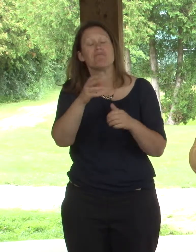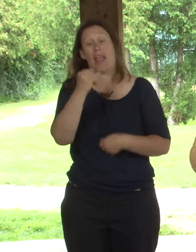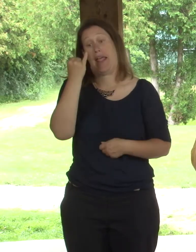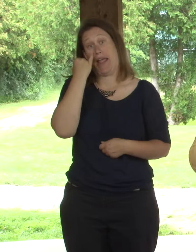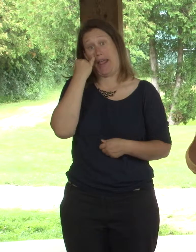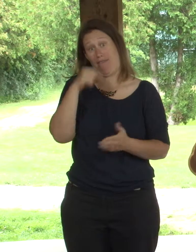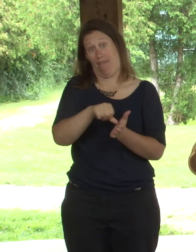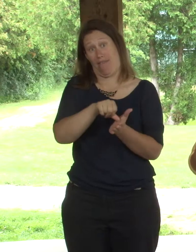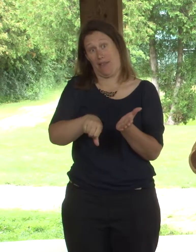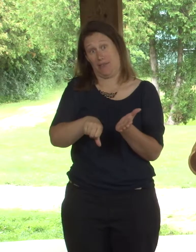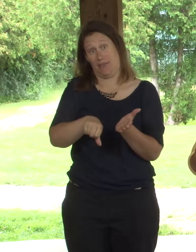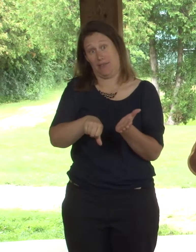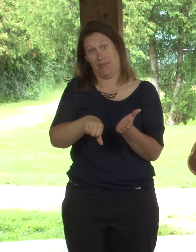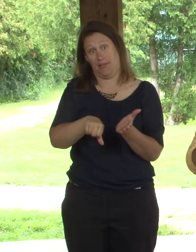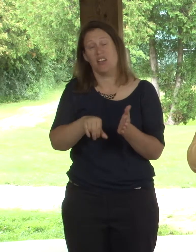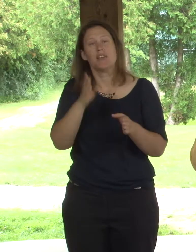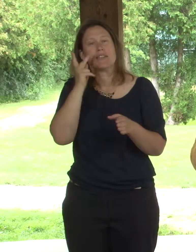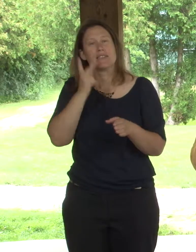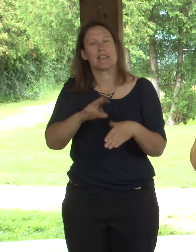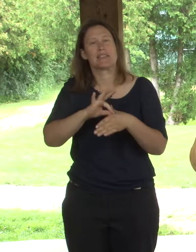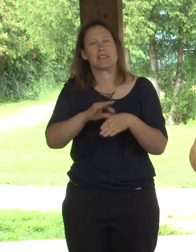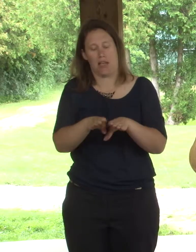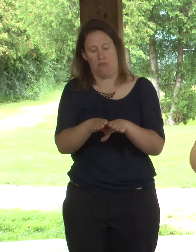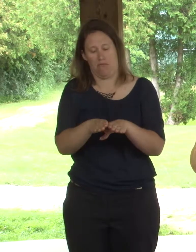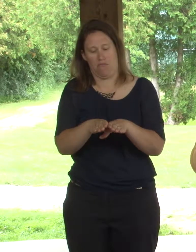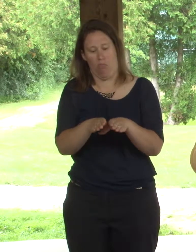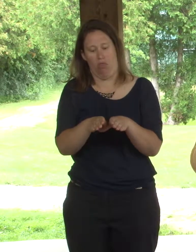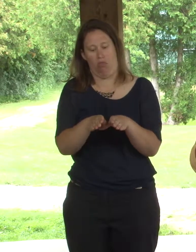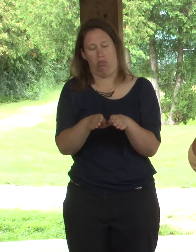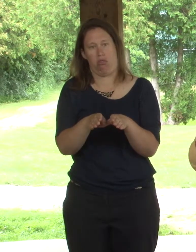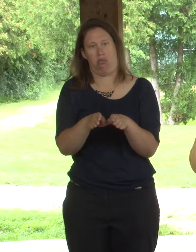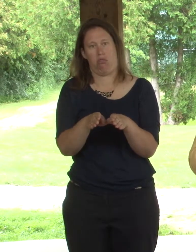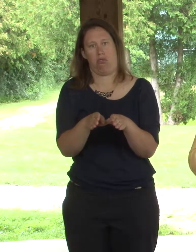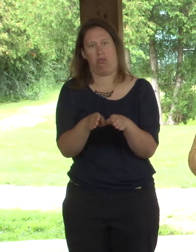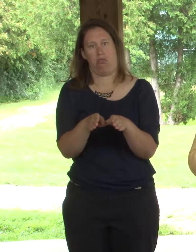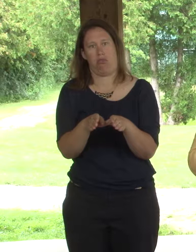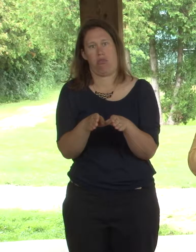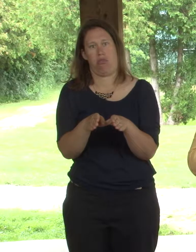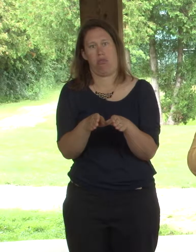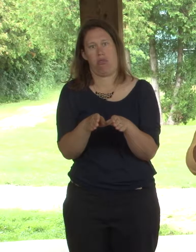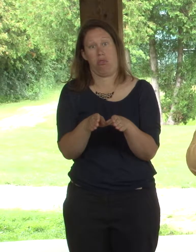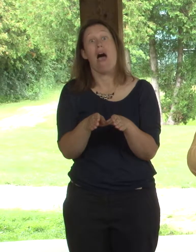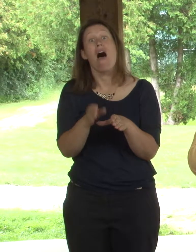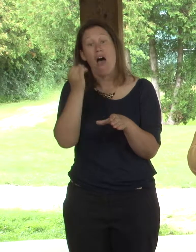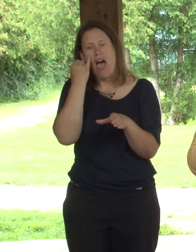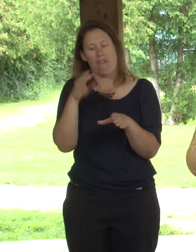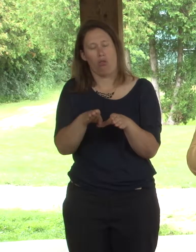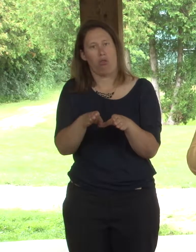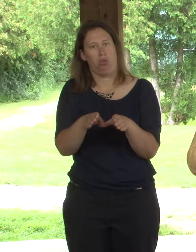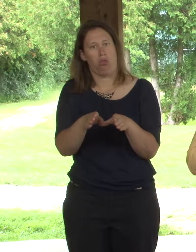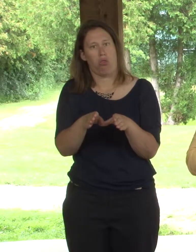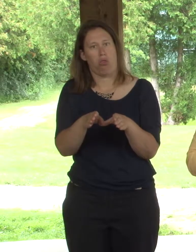the gaping of the tissue. As that tissue starts to spread and the infection moves in, we're going to